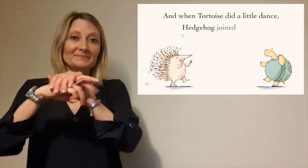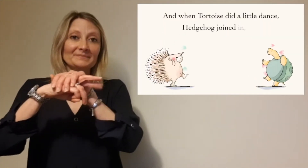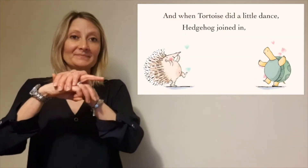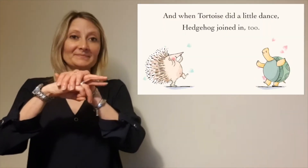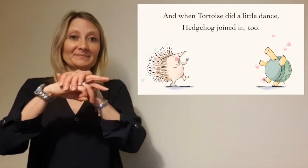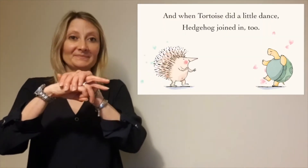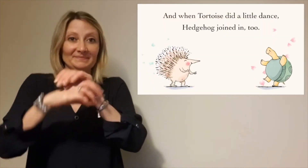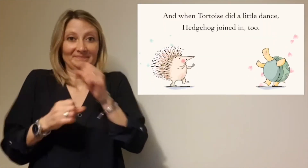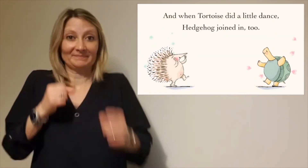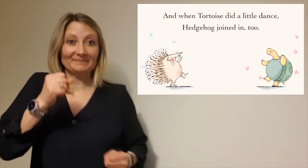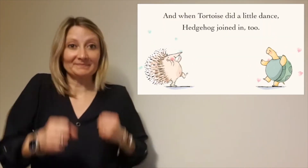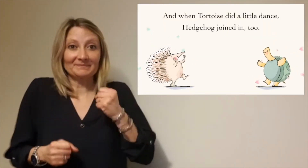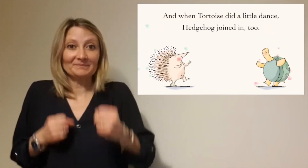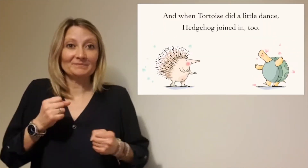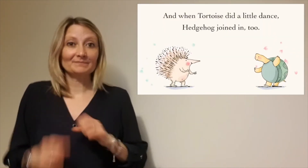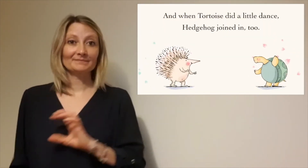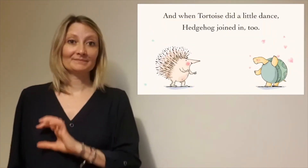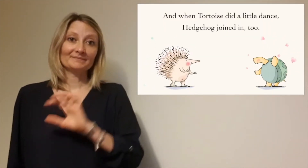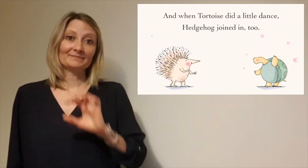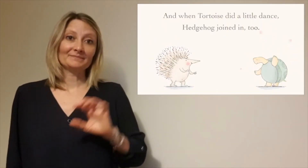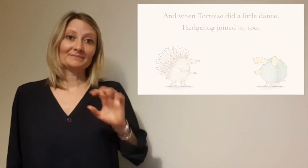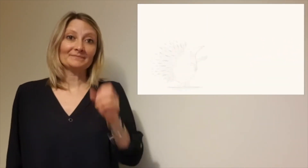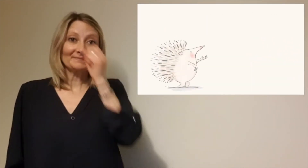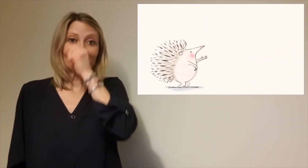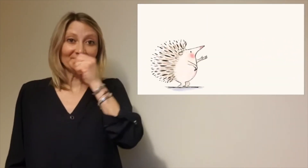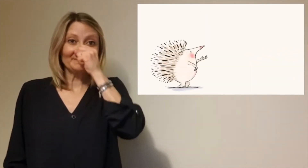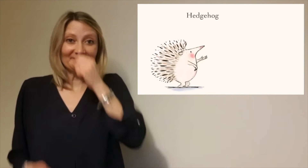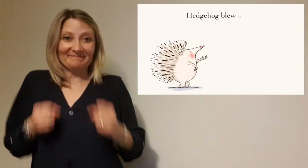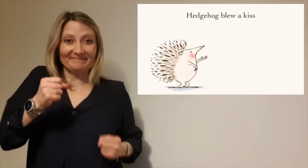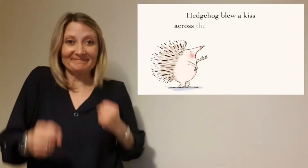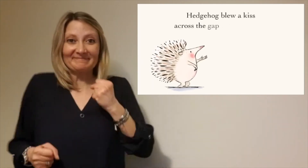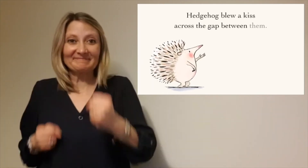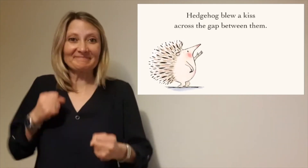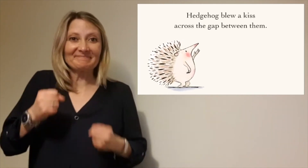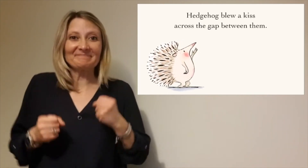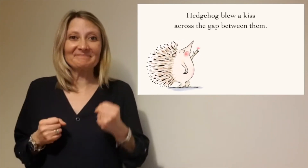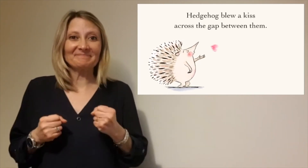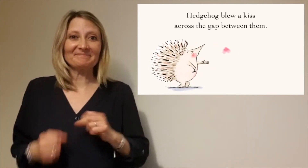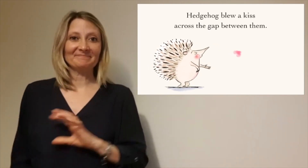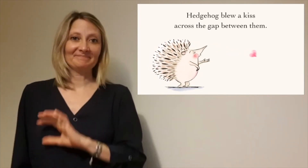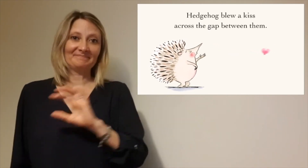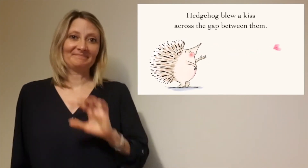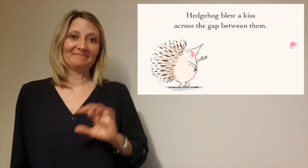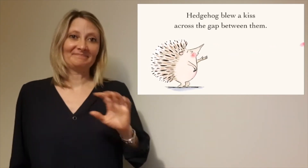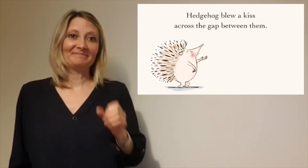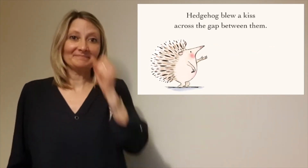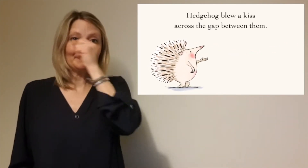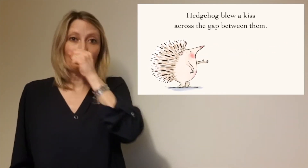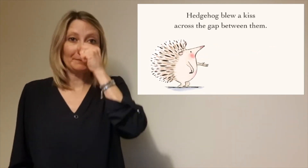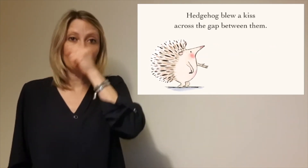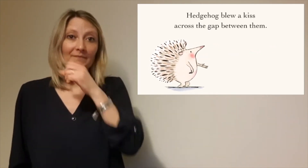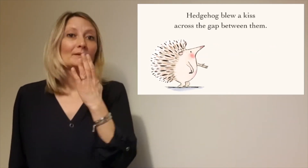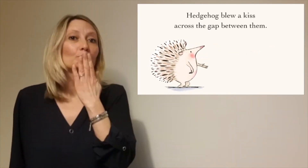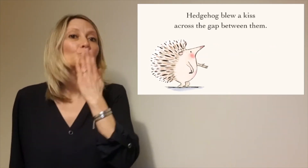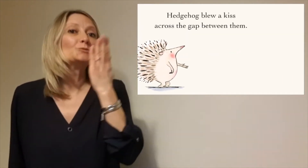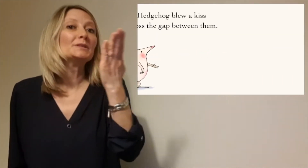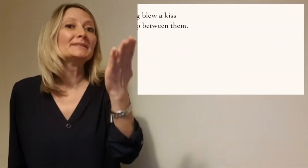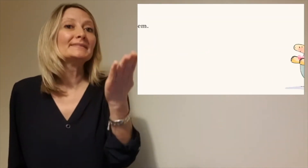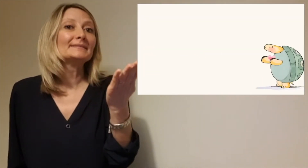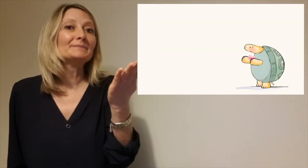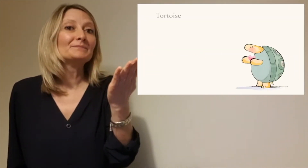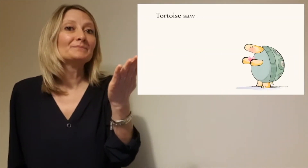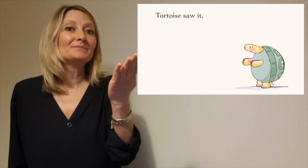And when Tortoise did a little dance, Hedgehog joined in too. Hedgehog blew a kiss across the gap